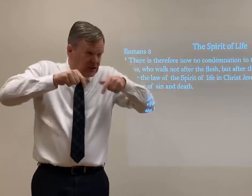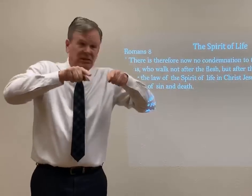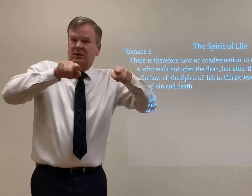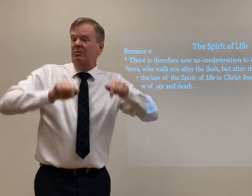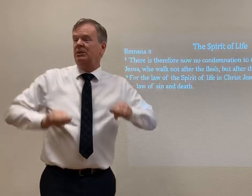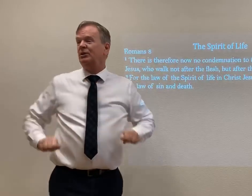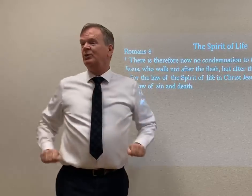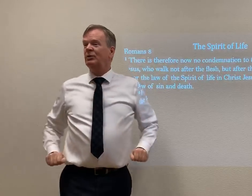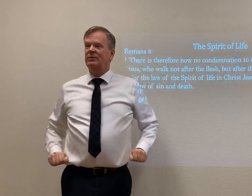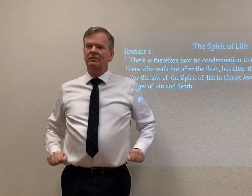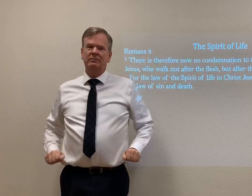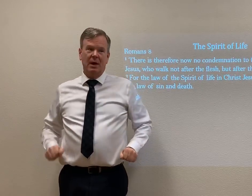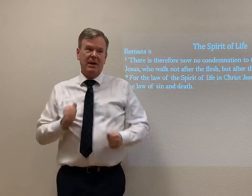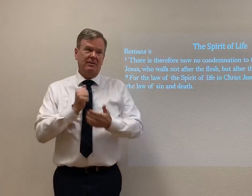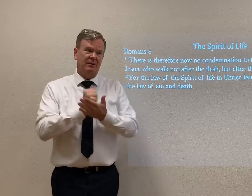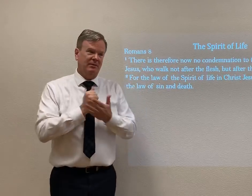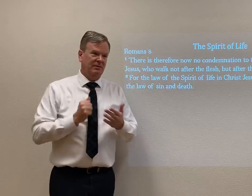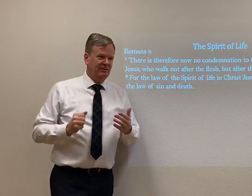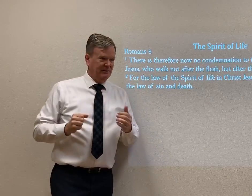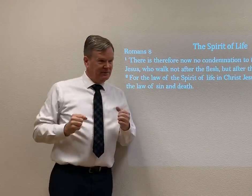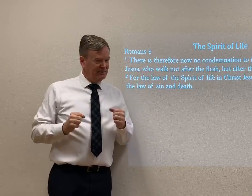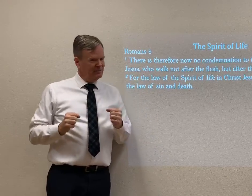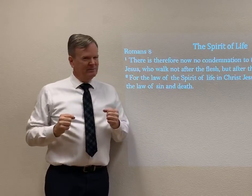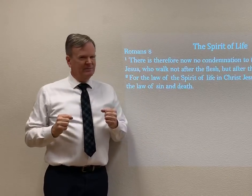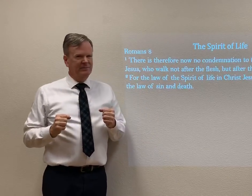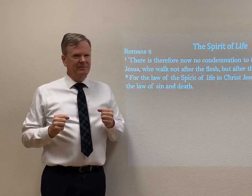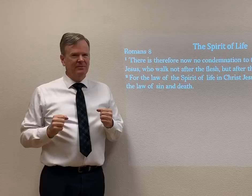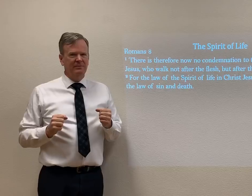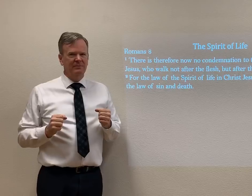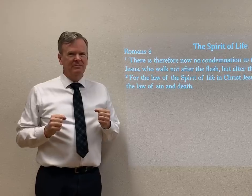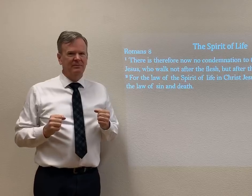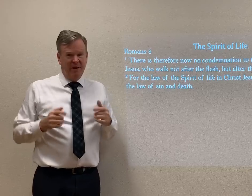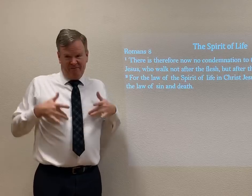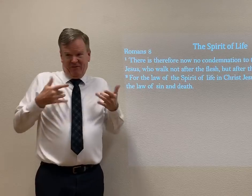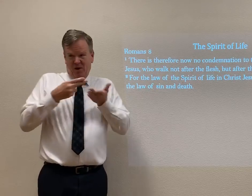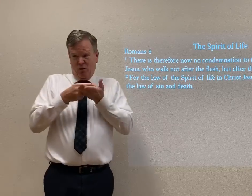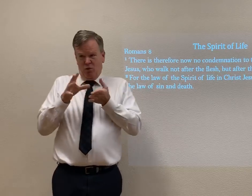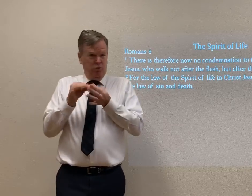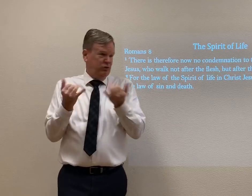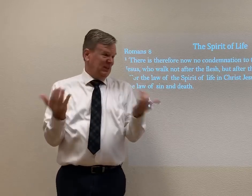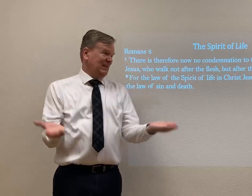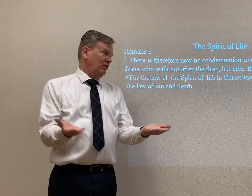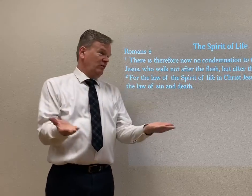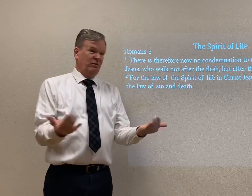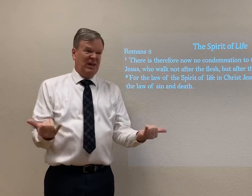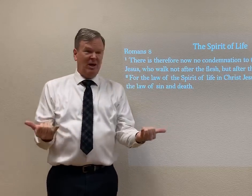Amen. In feel the Holy Ghost here?